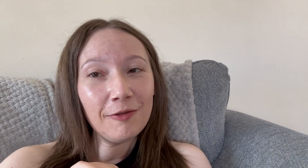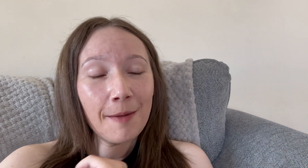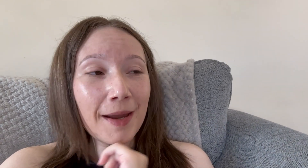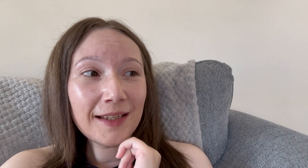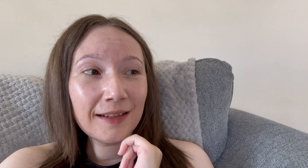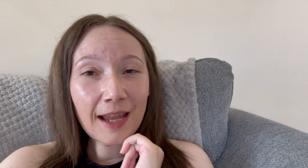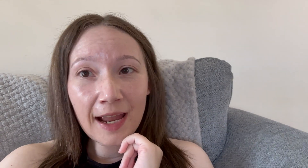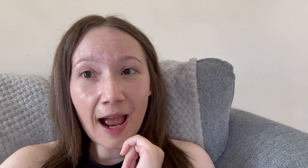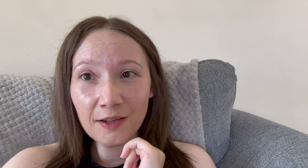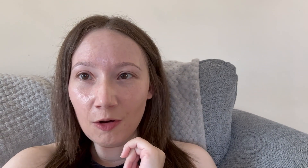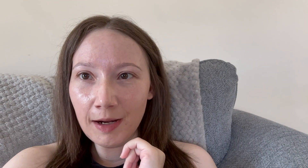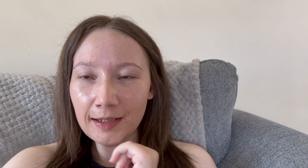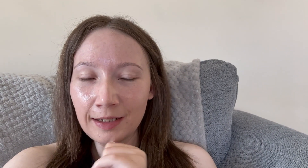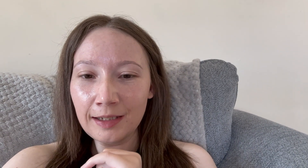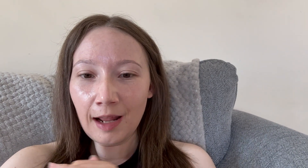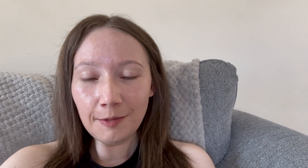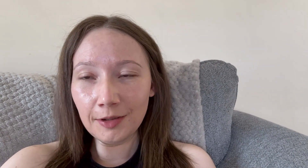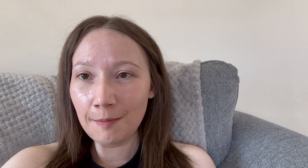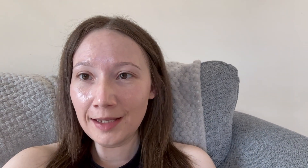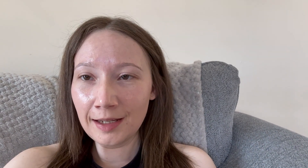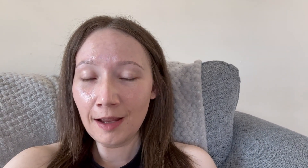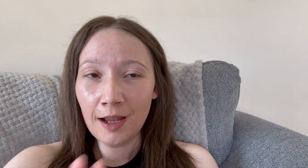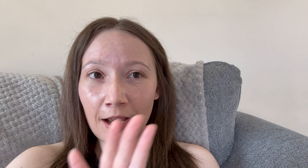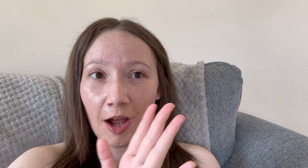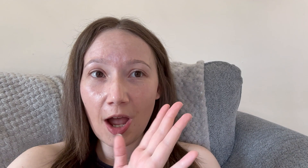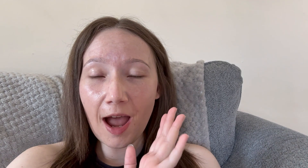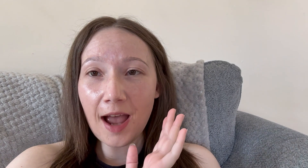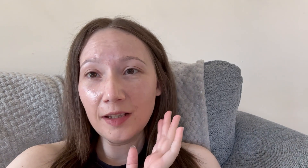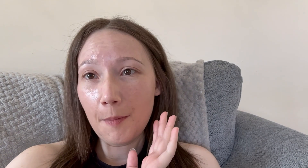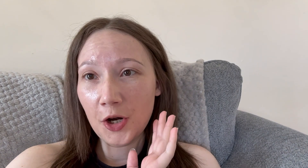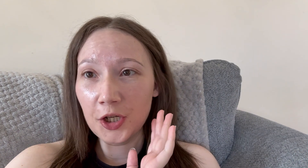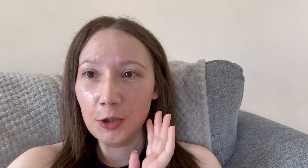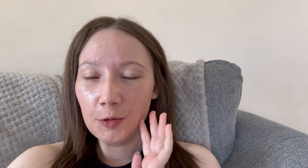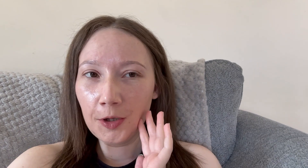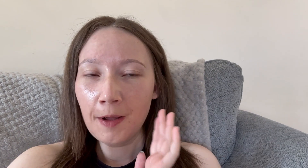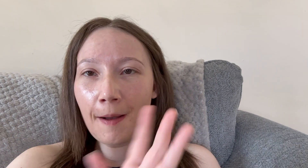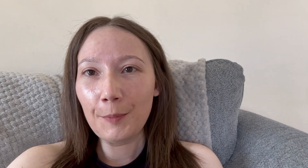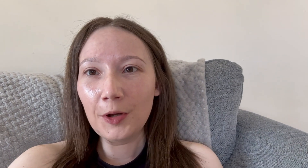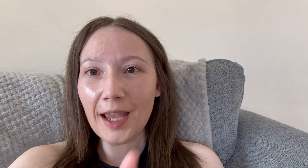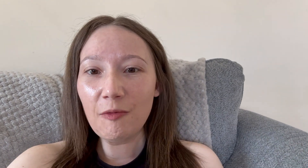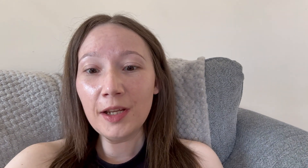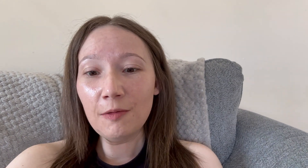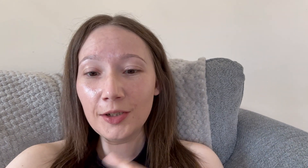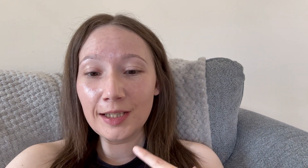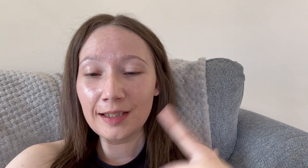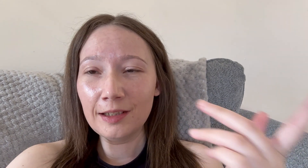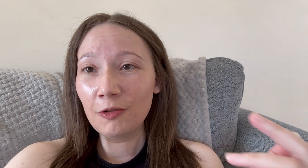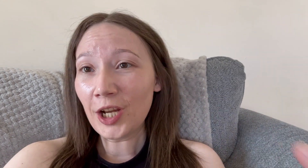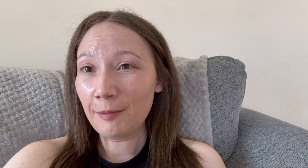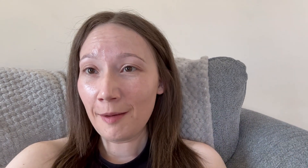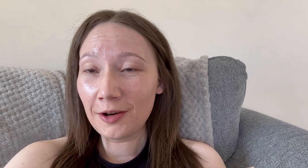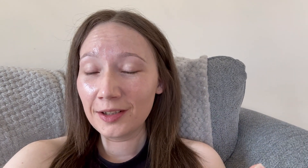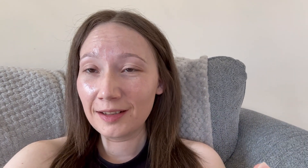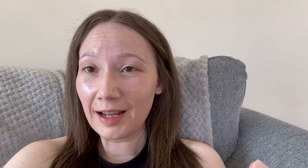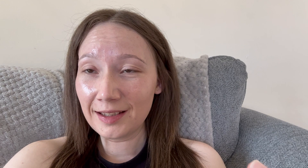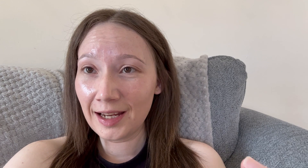you so much for an amazing day as always. And you did absolutely amazing as per usual. But everybody who watches this needs to go and check